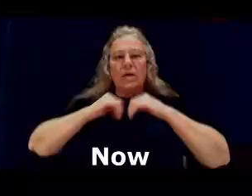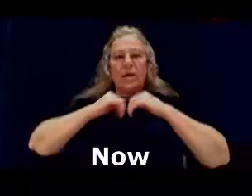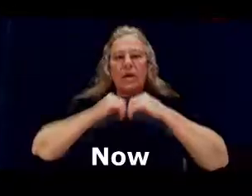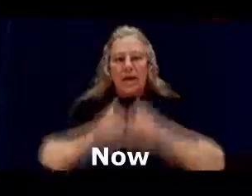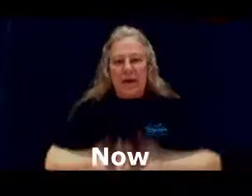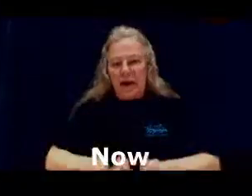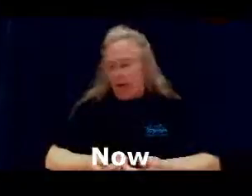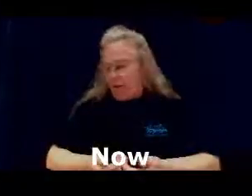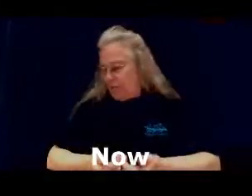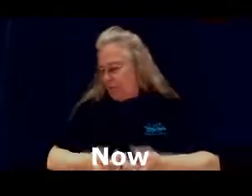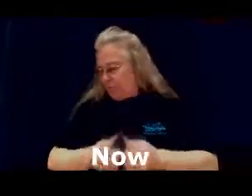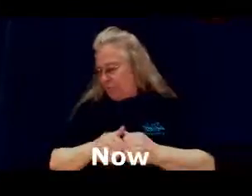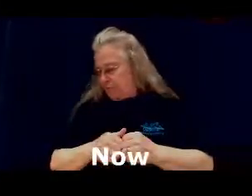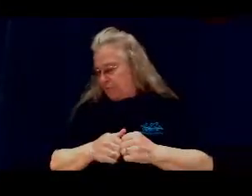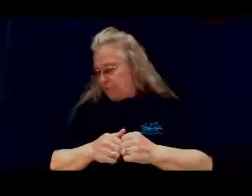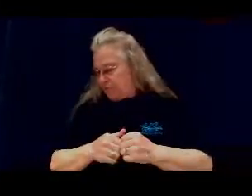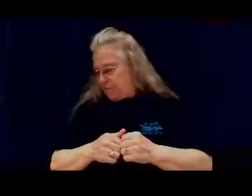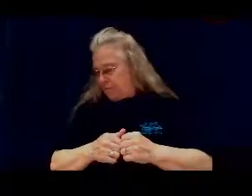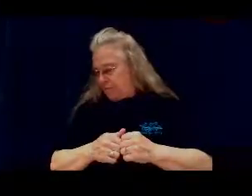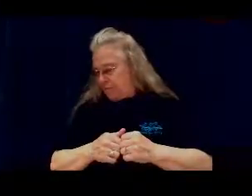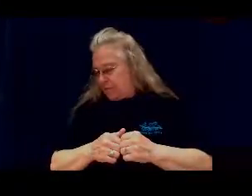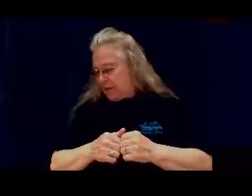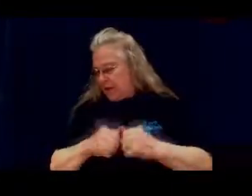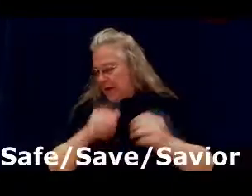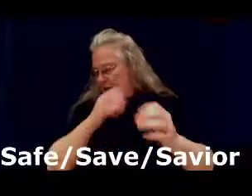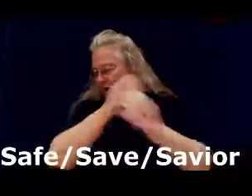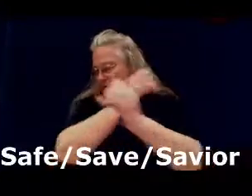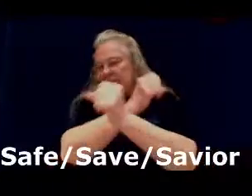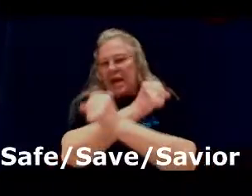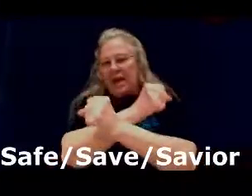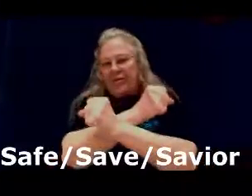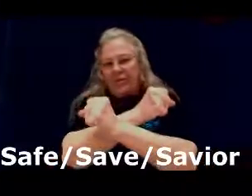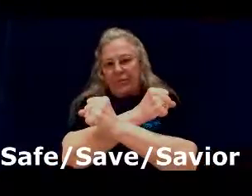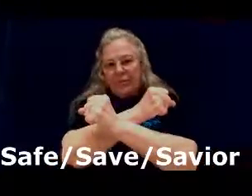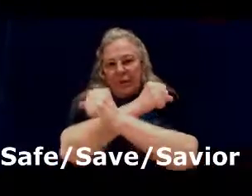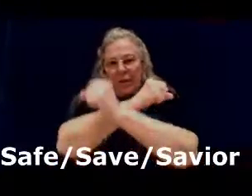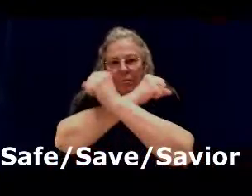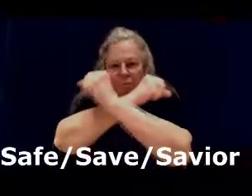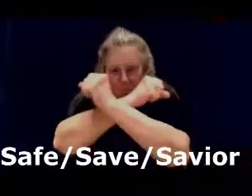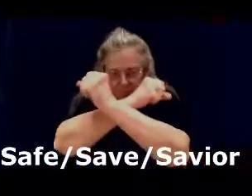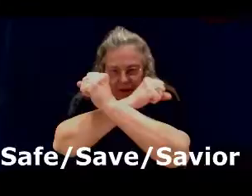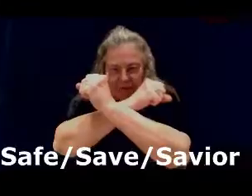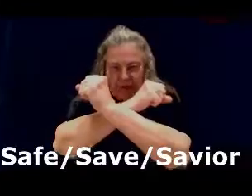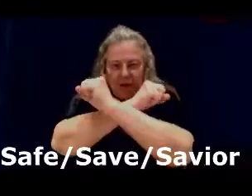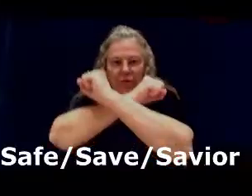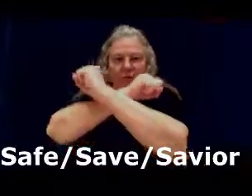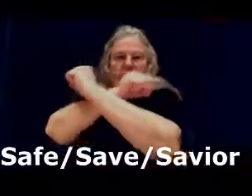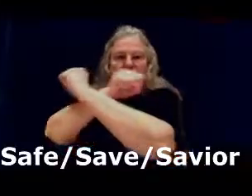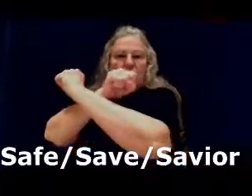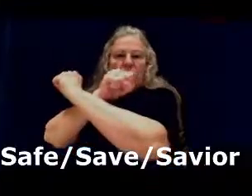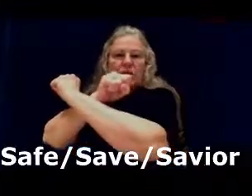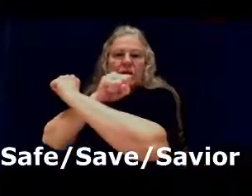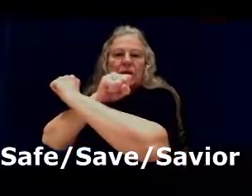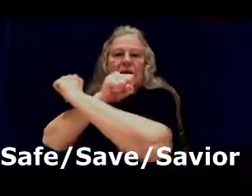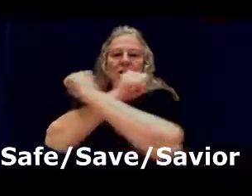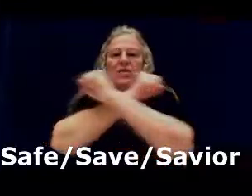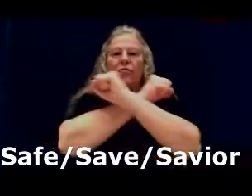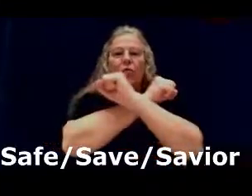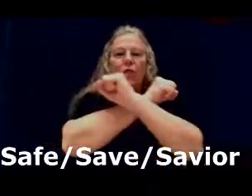Now. Safe, It's like you got your hands in the S